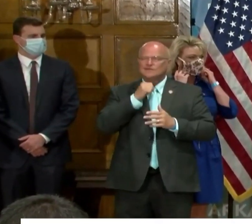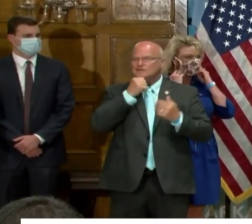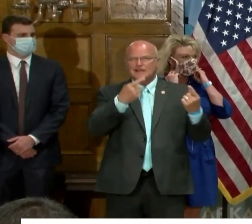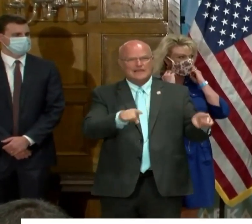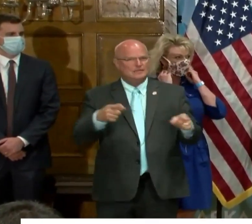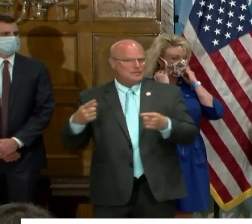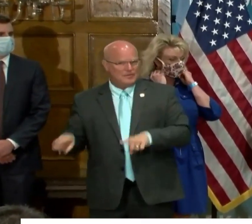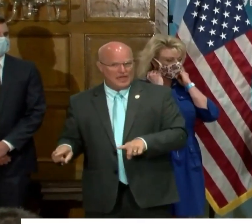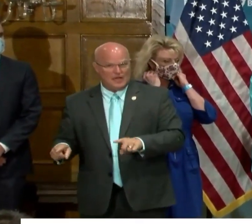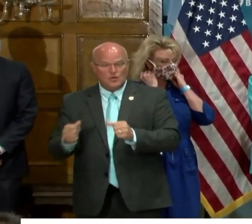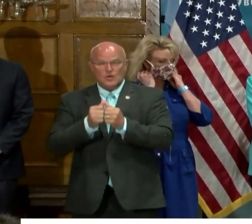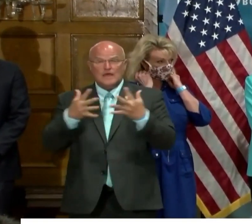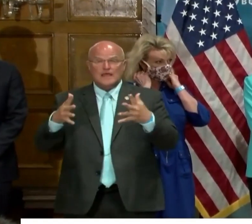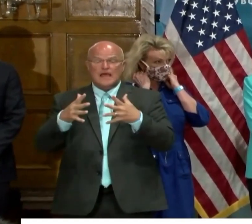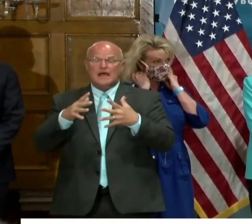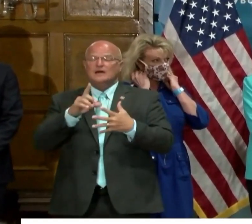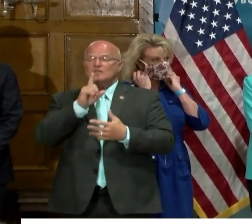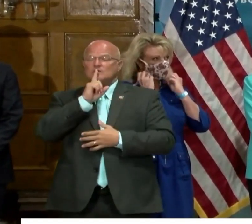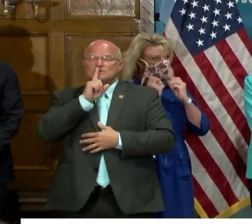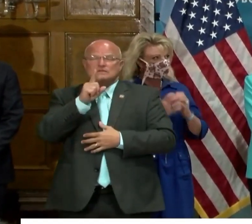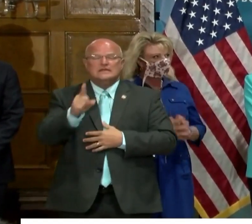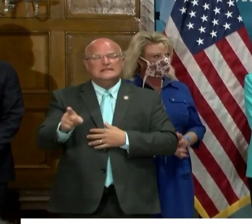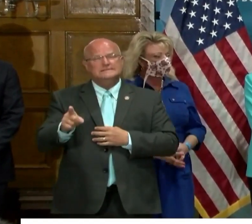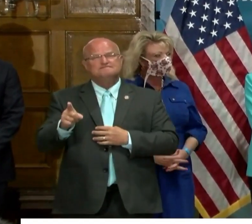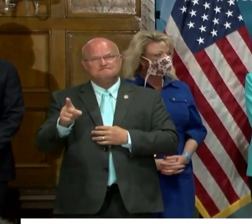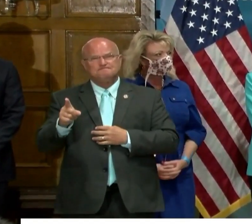have come about, and without the practical